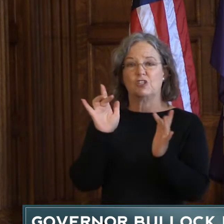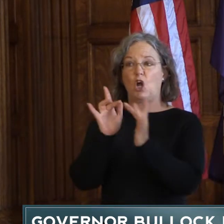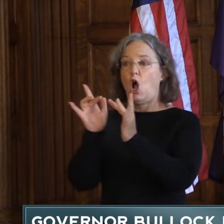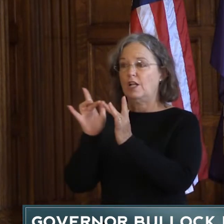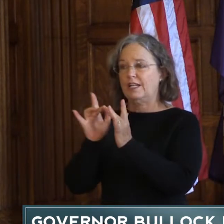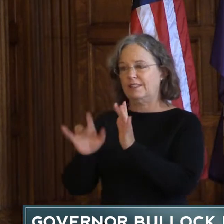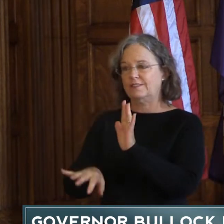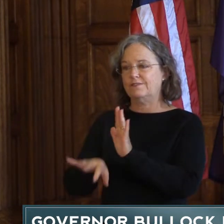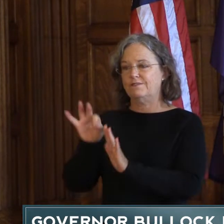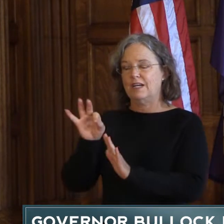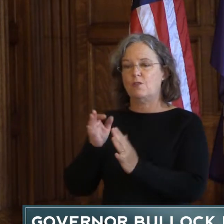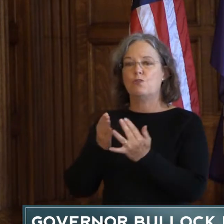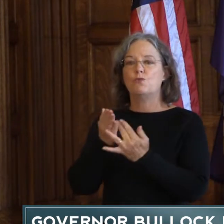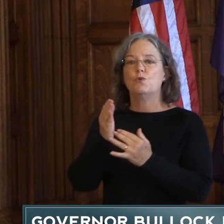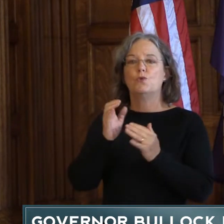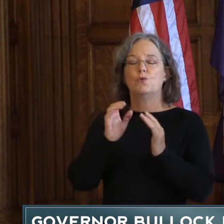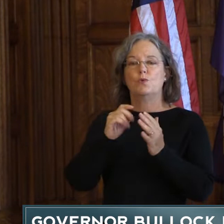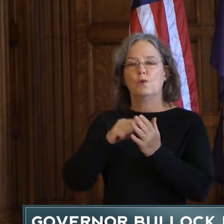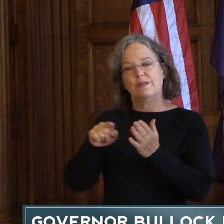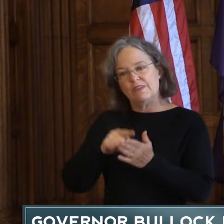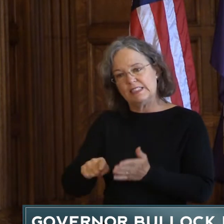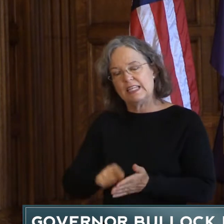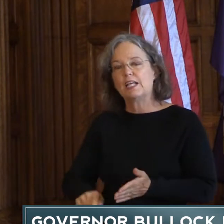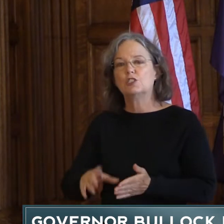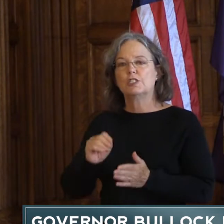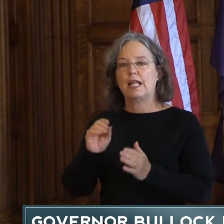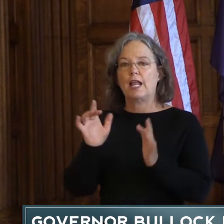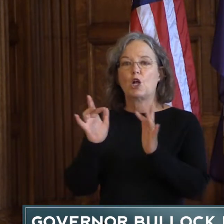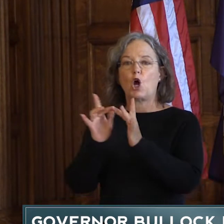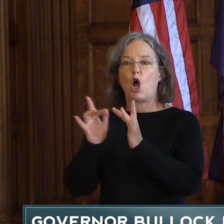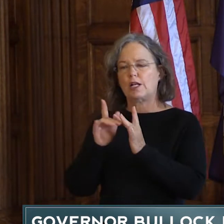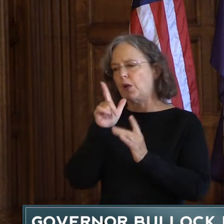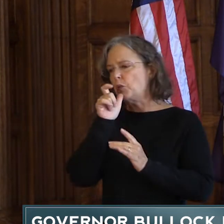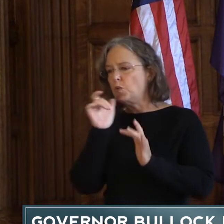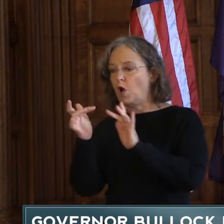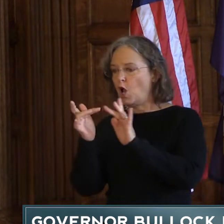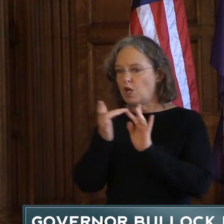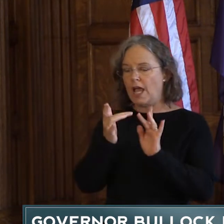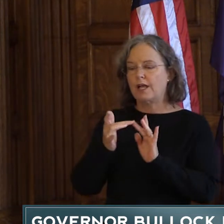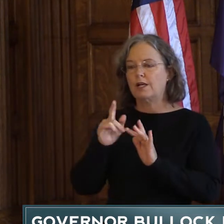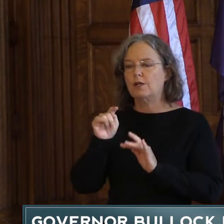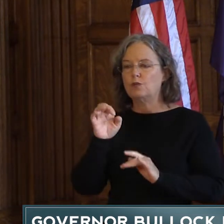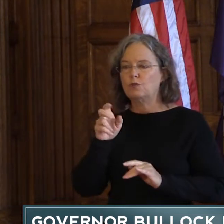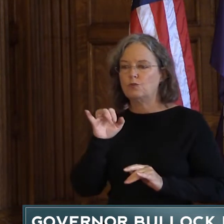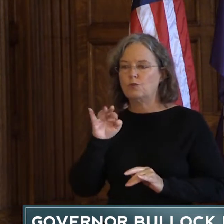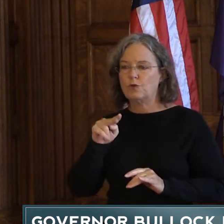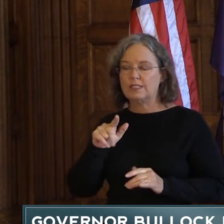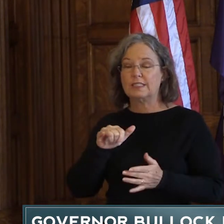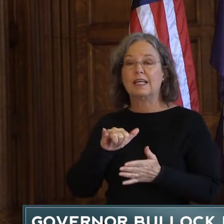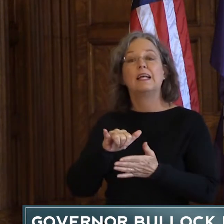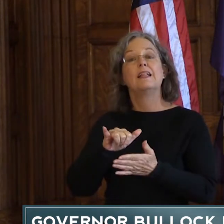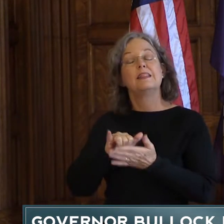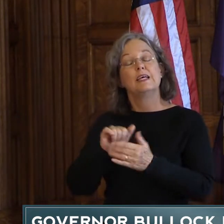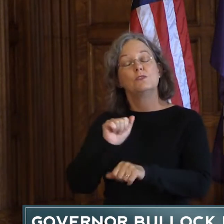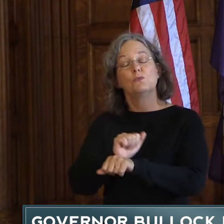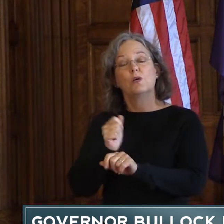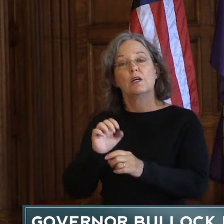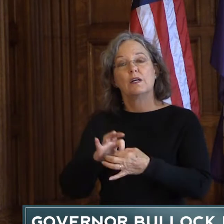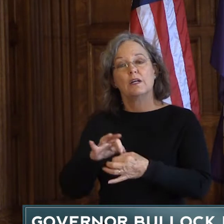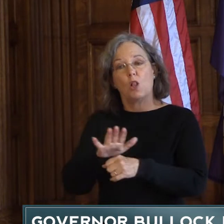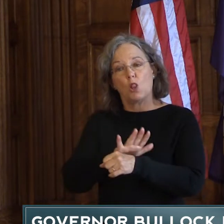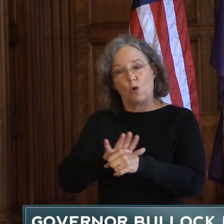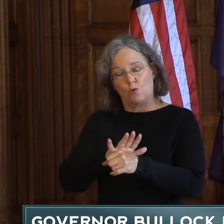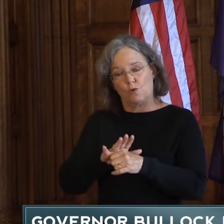case investigation and contact tracing, which highlights the work that the local jurisdictions have done